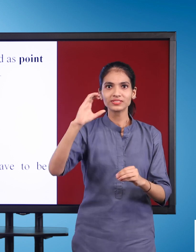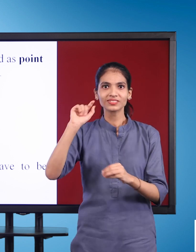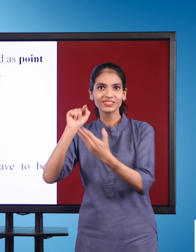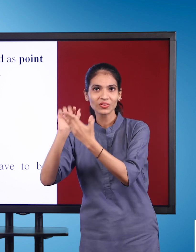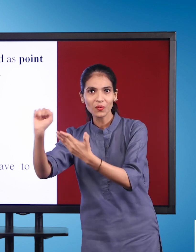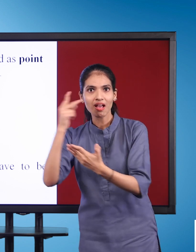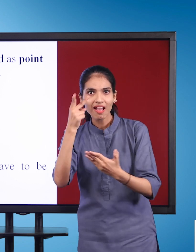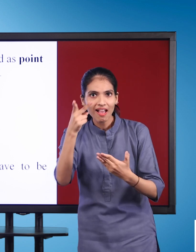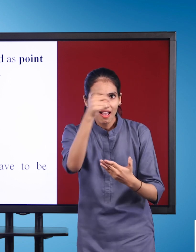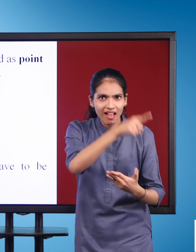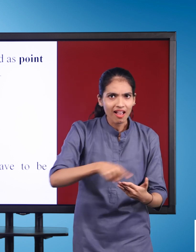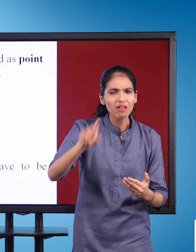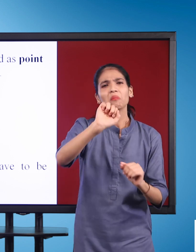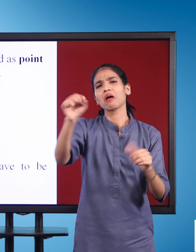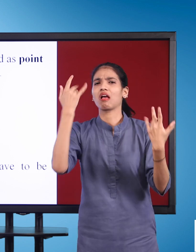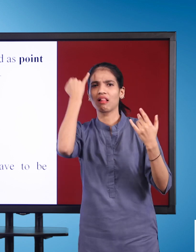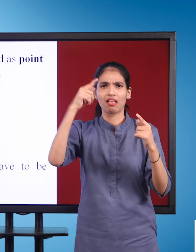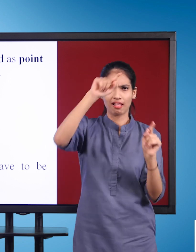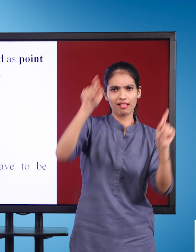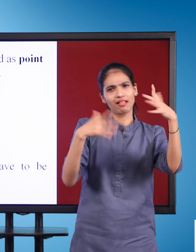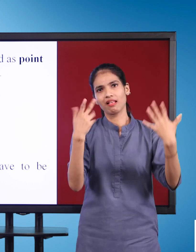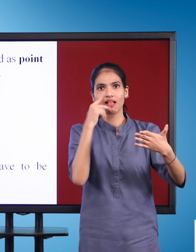the dots have to be invisibly thin.